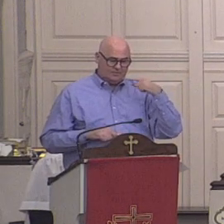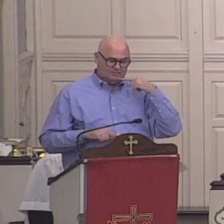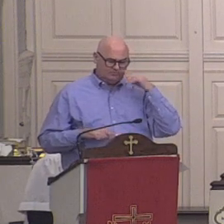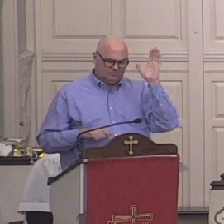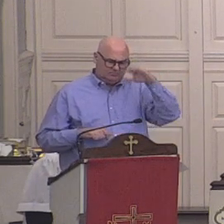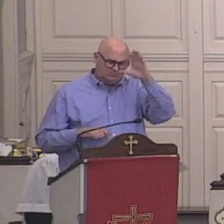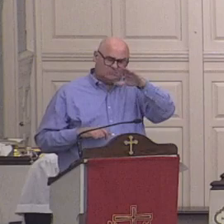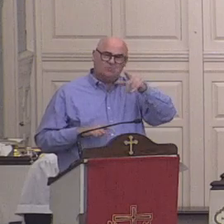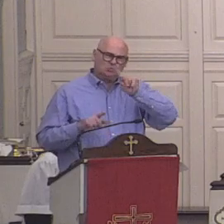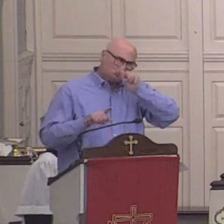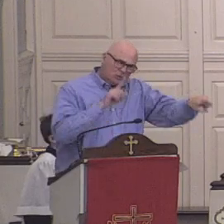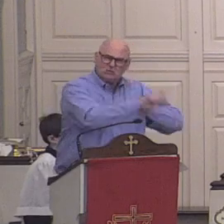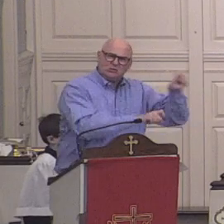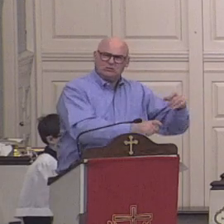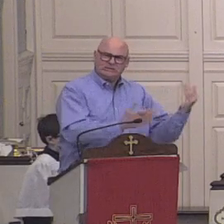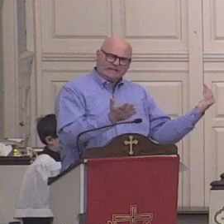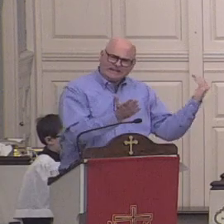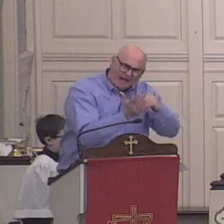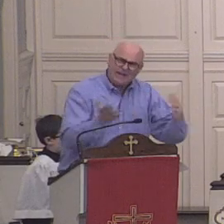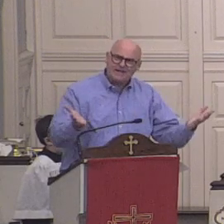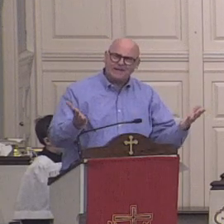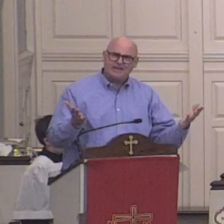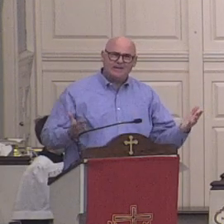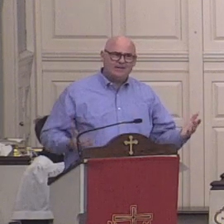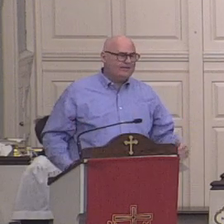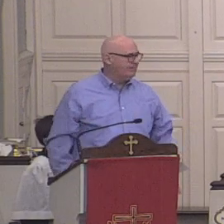Again, Pilate questioned him,